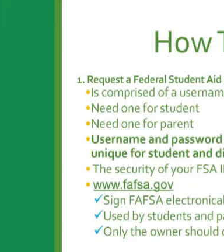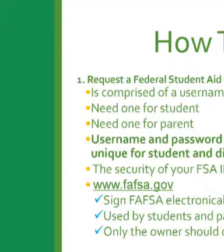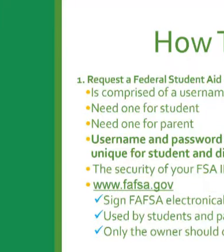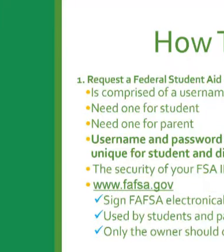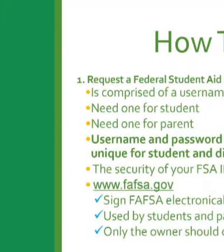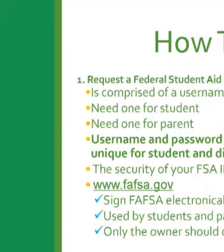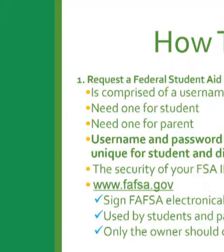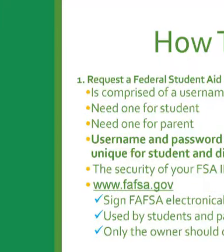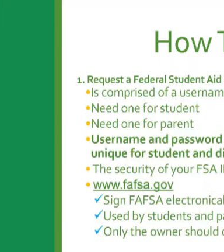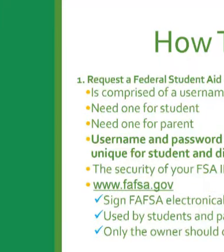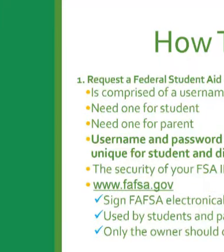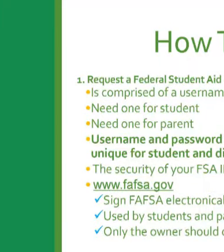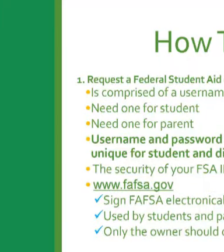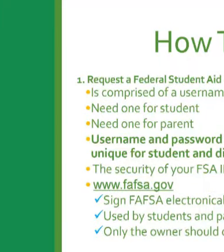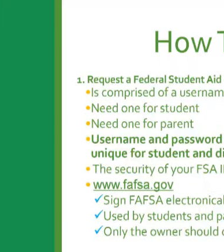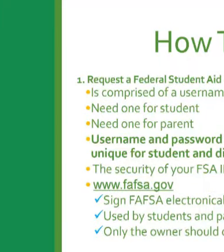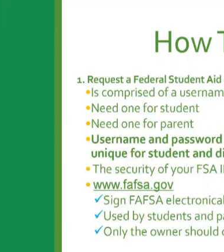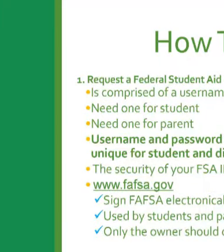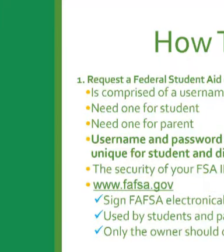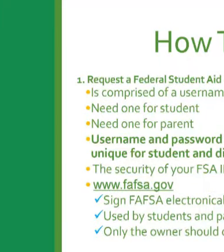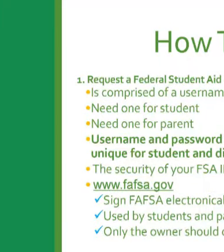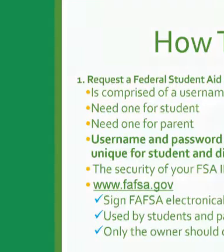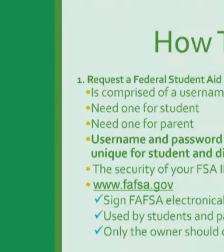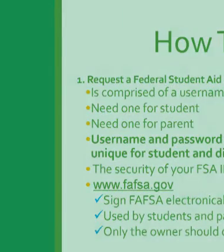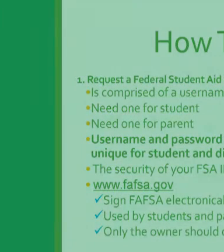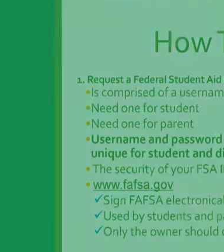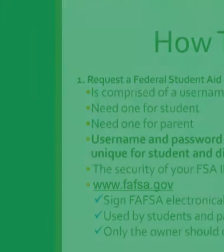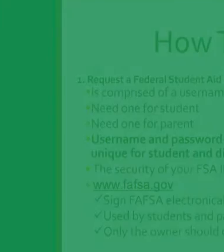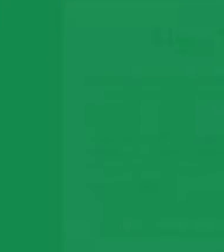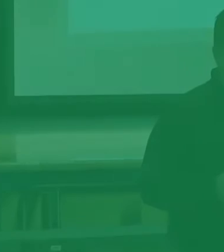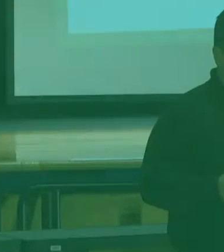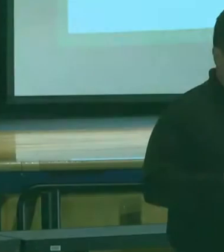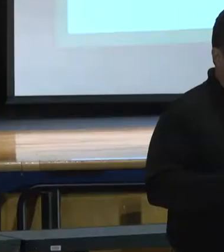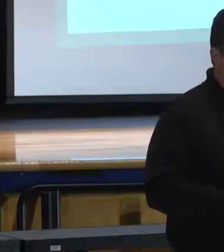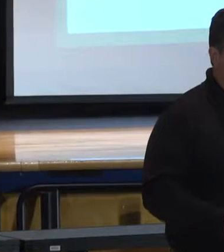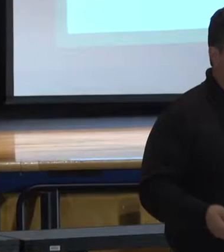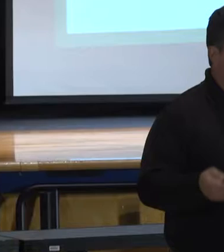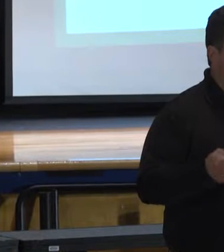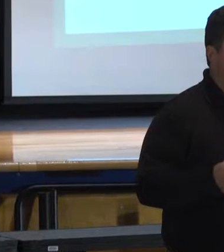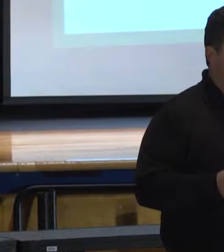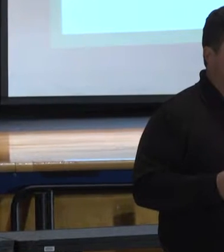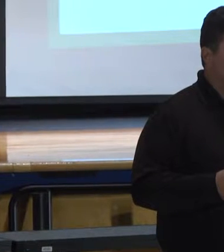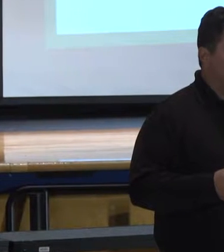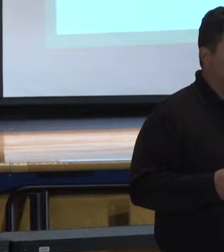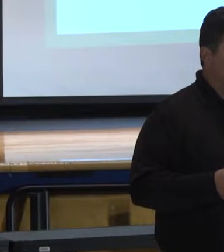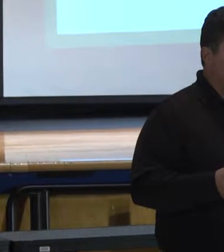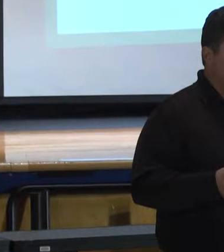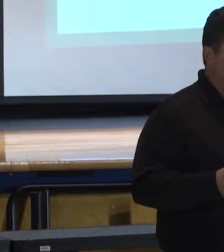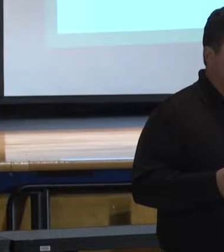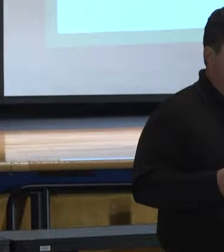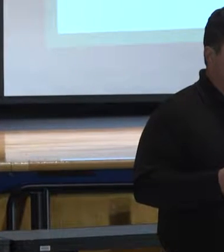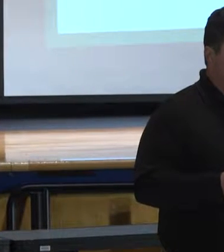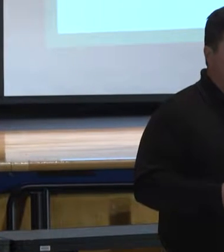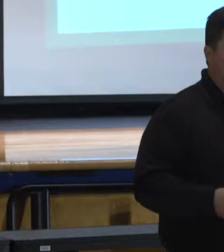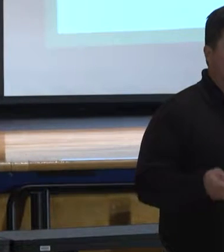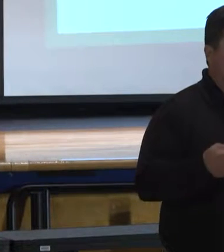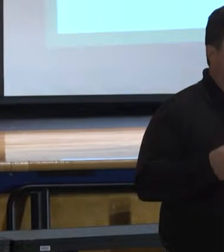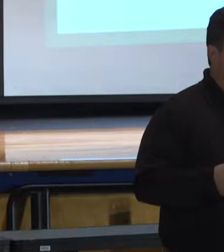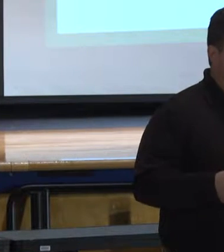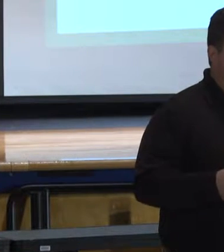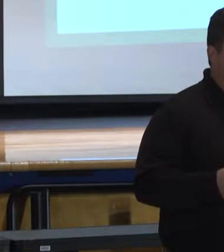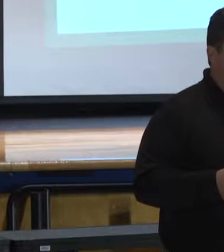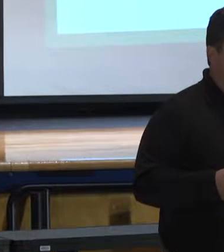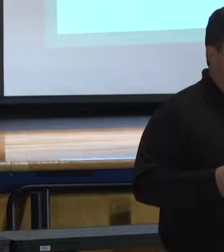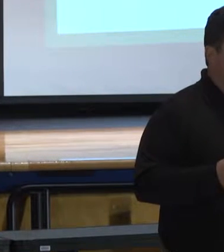up these IDs. These IDs act as your signature through the entire financial aid process. Every year